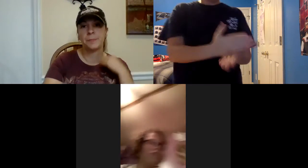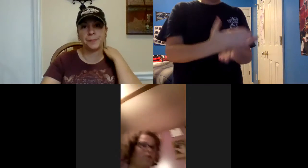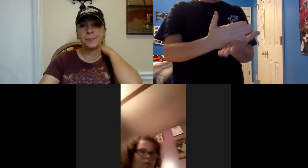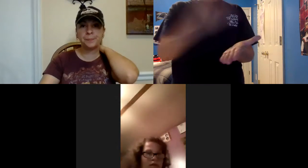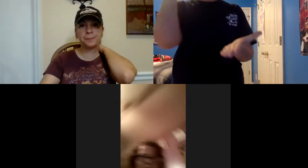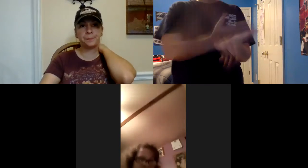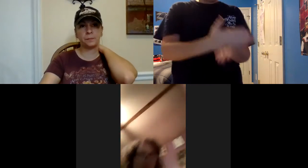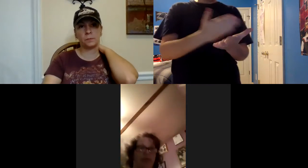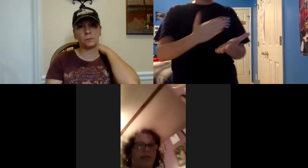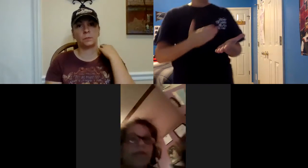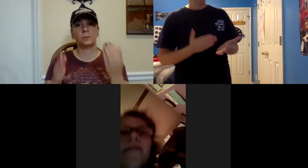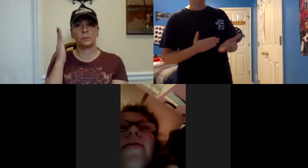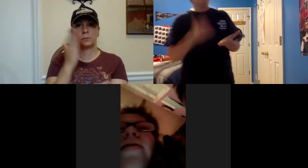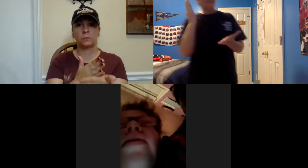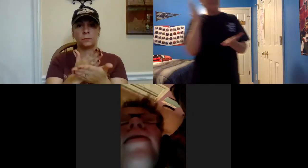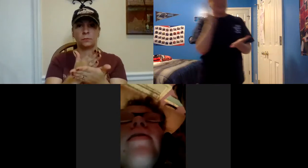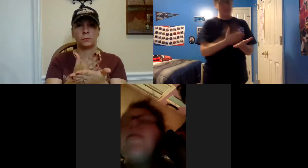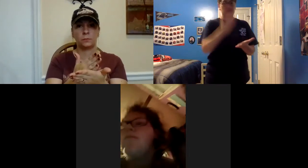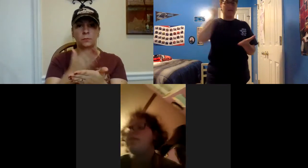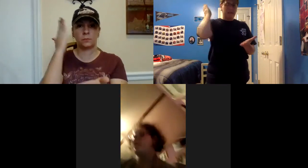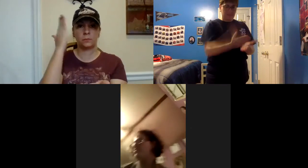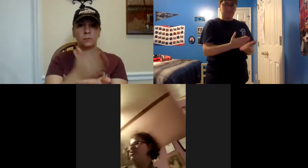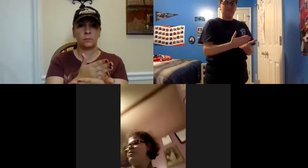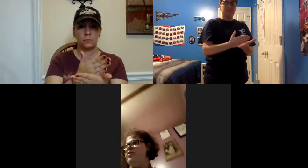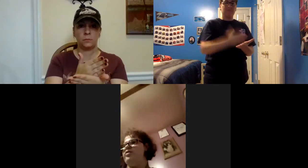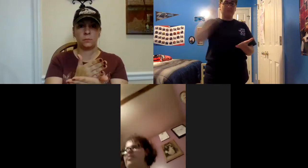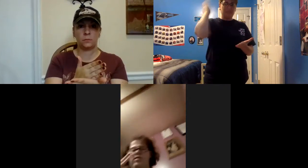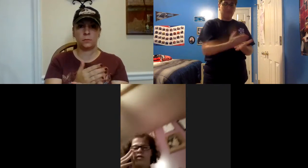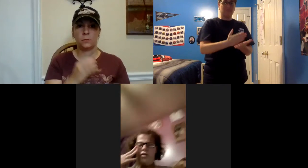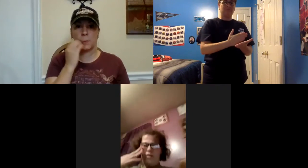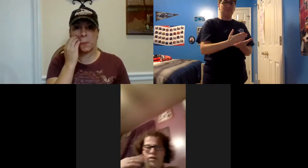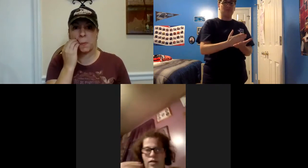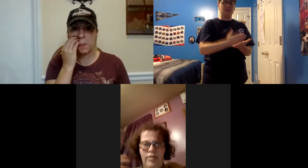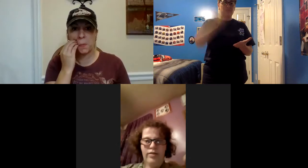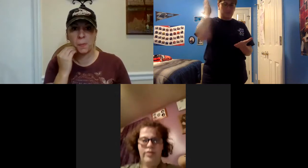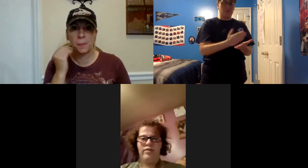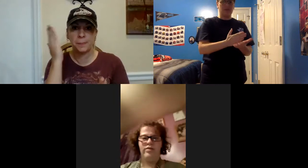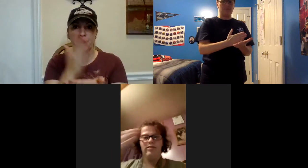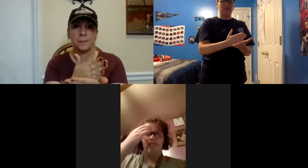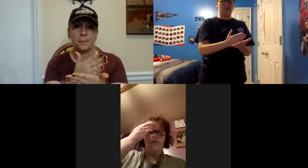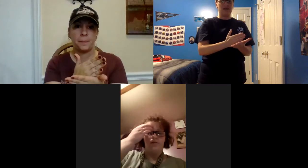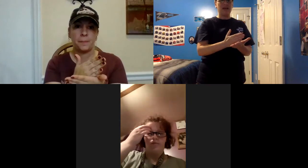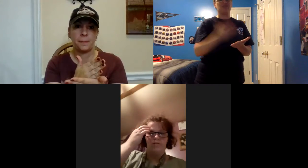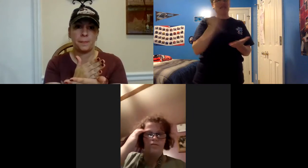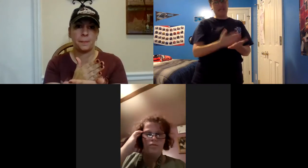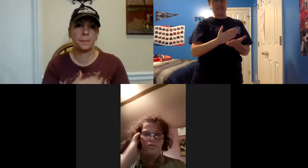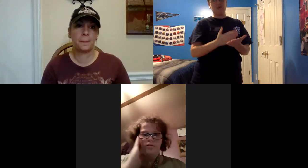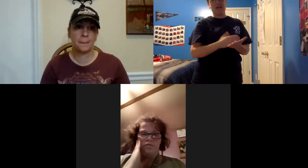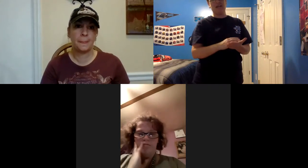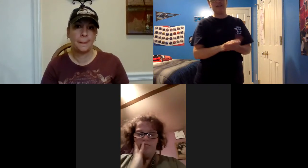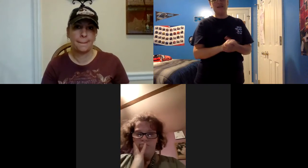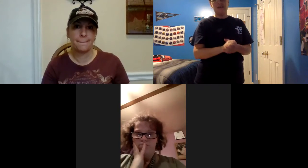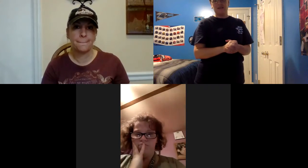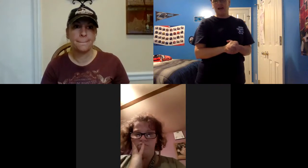hear, it hitting. It can just be like, and where you're just doing it, but you're not actually hitting